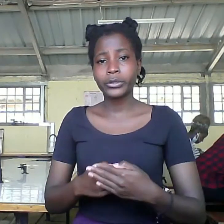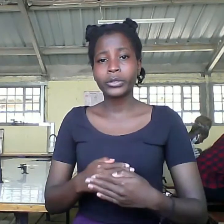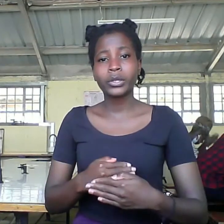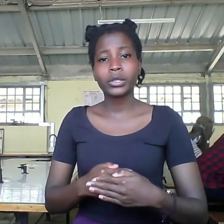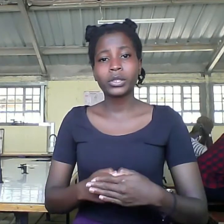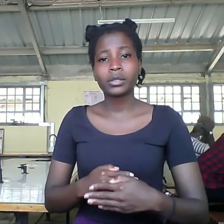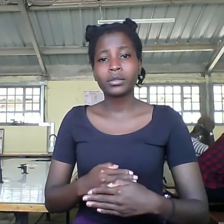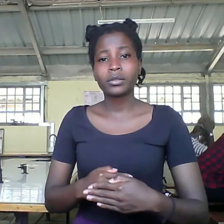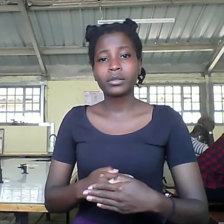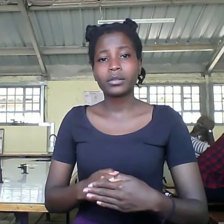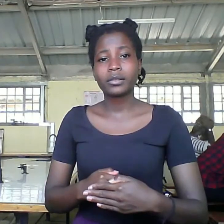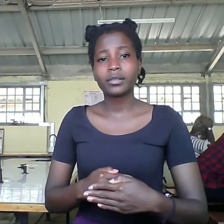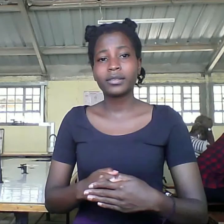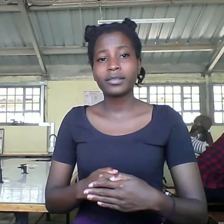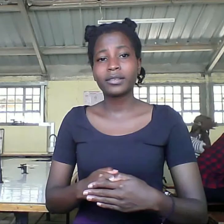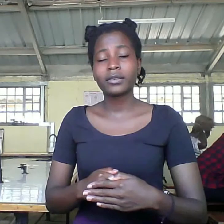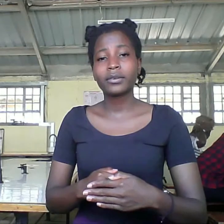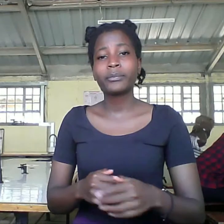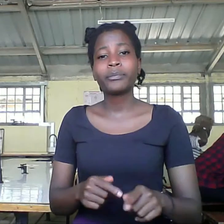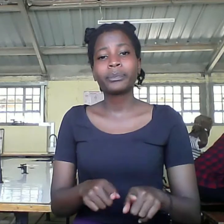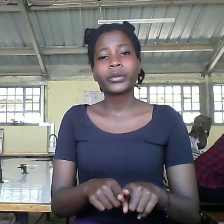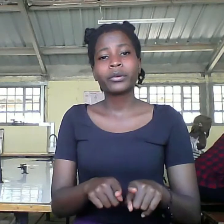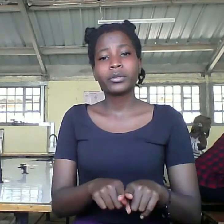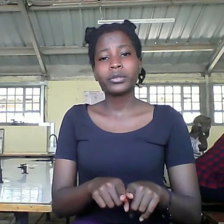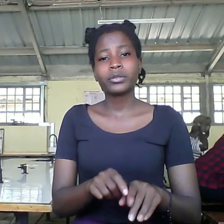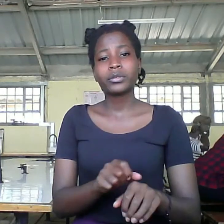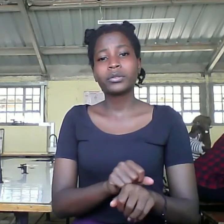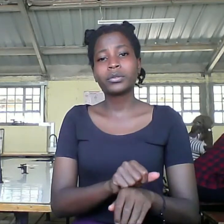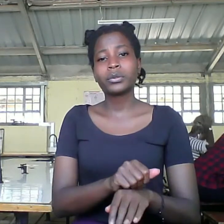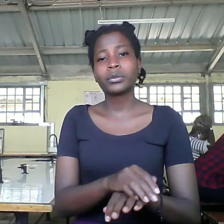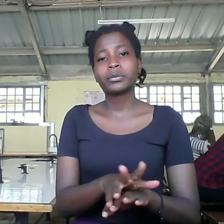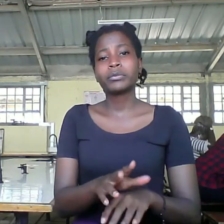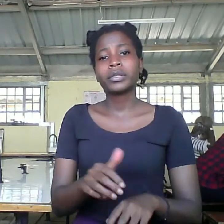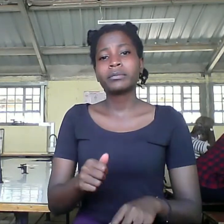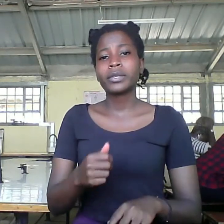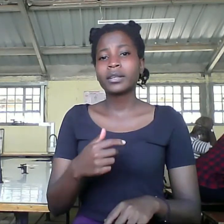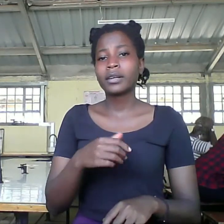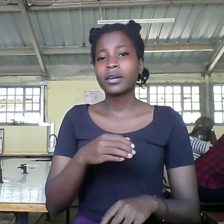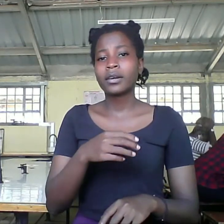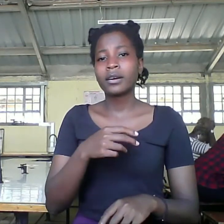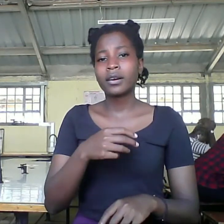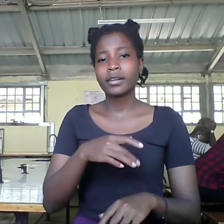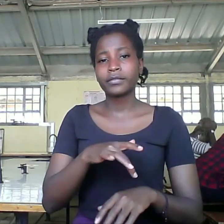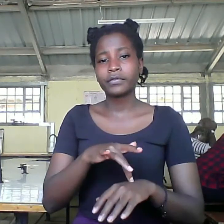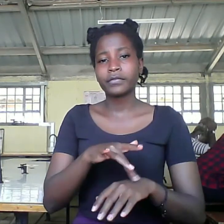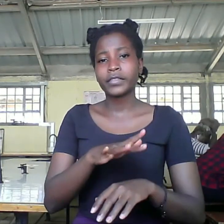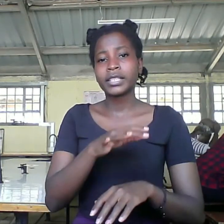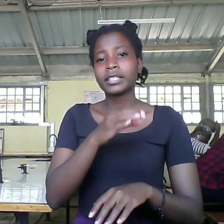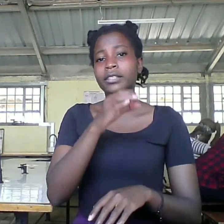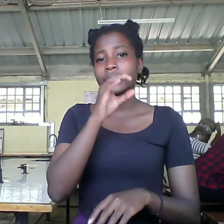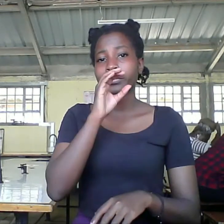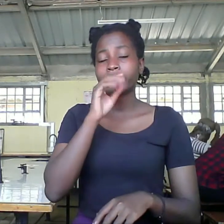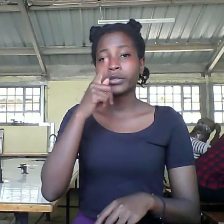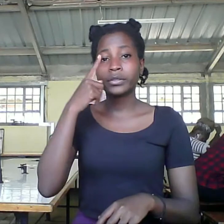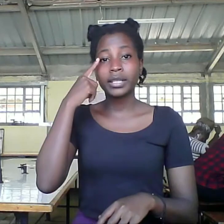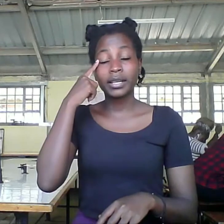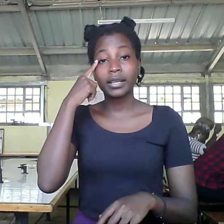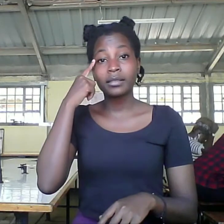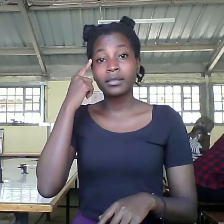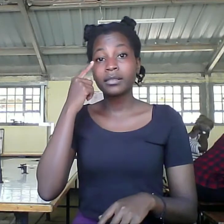Transmission can also occur in splashed or sprayed with contaminated fluids in the eyes, nose,